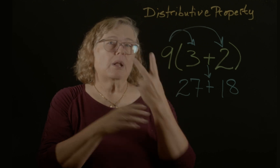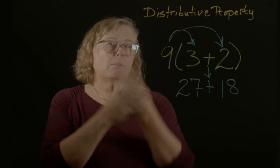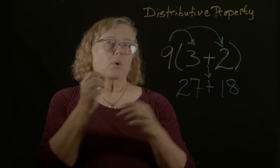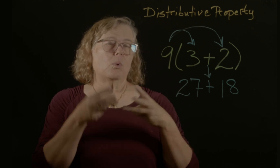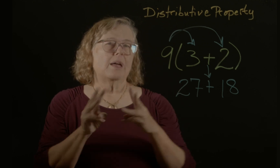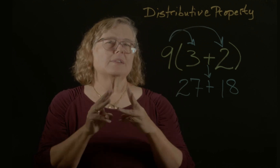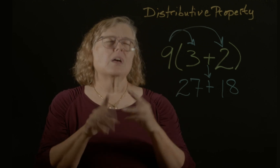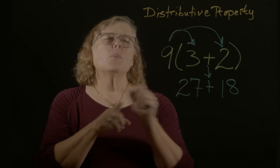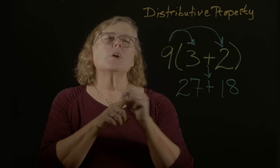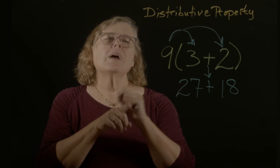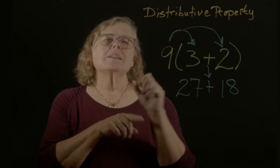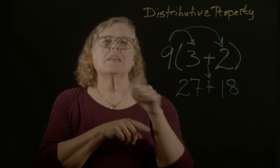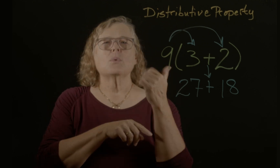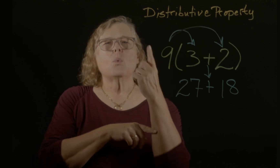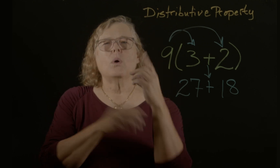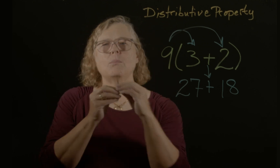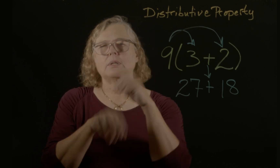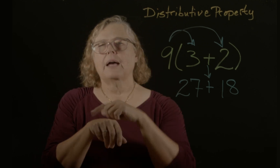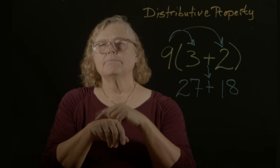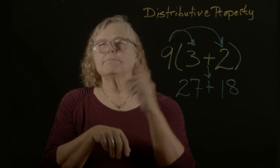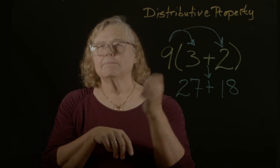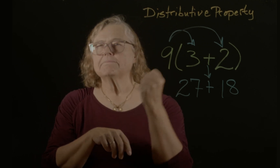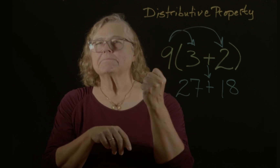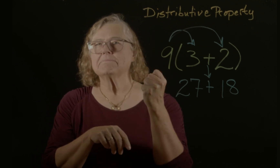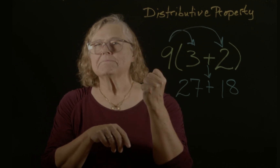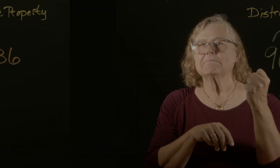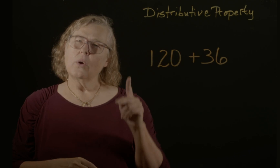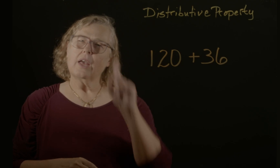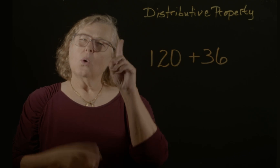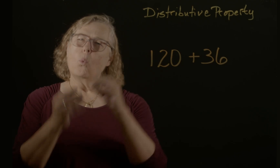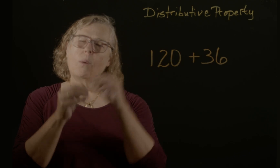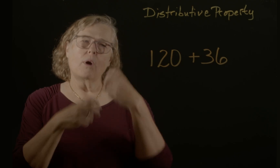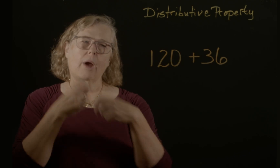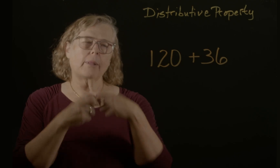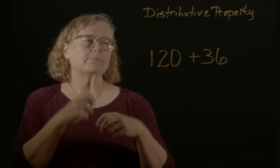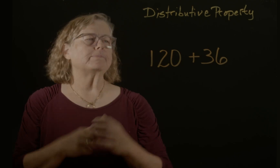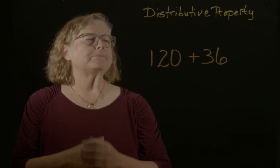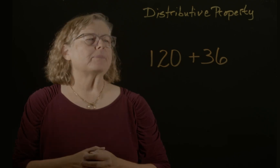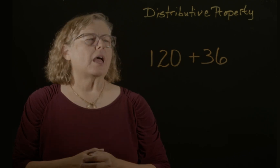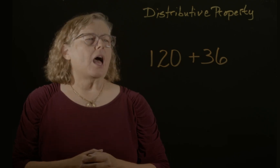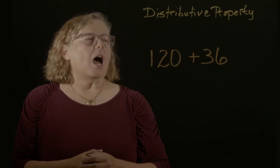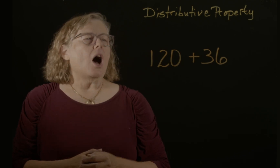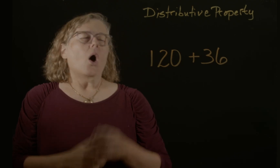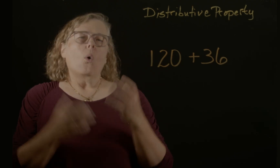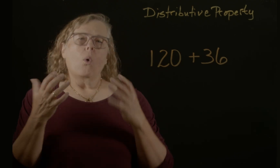So I just wanted to show you this. We can do it both ways. Let's try that first one more time. Let's try one more